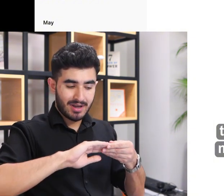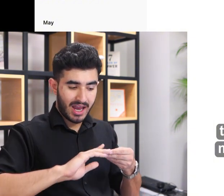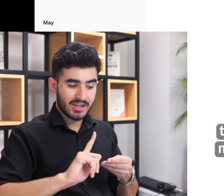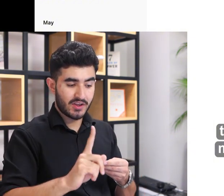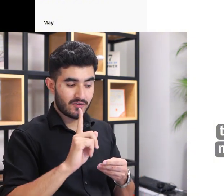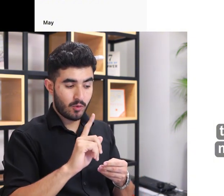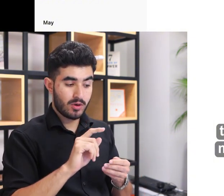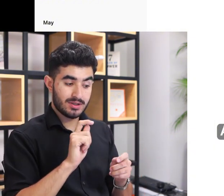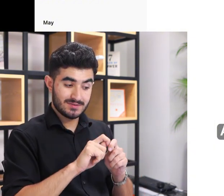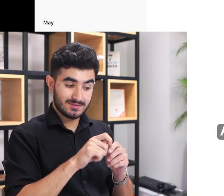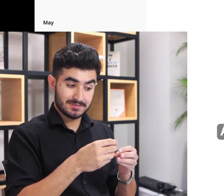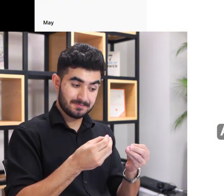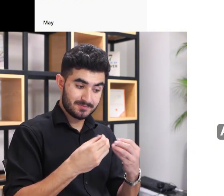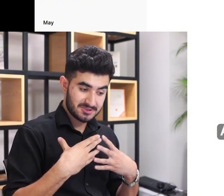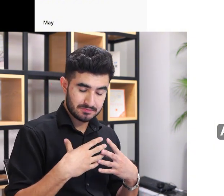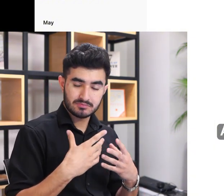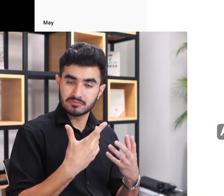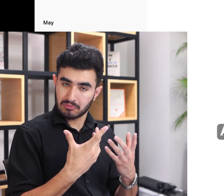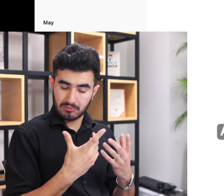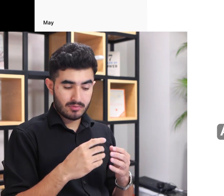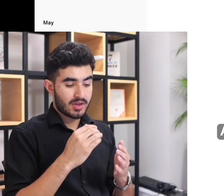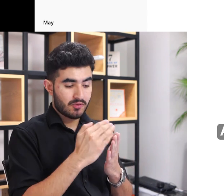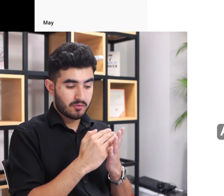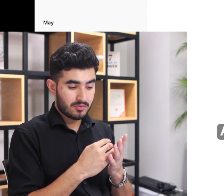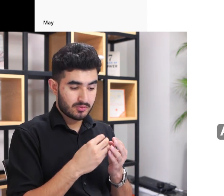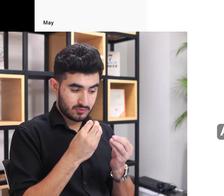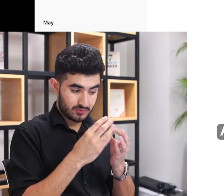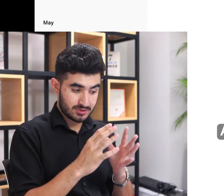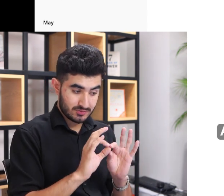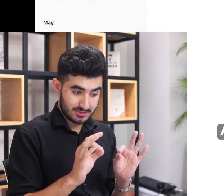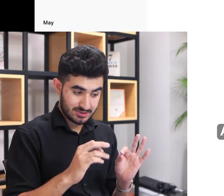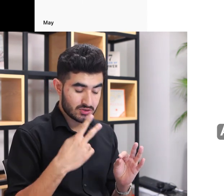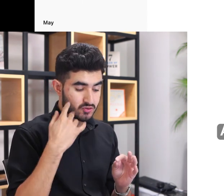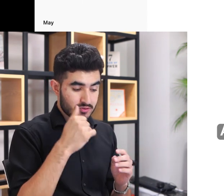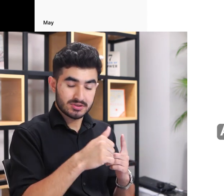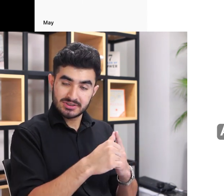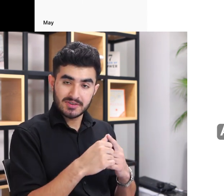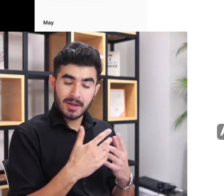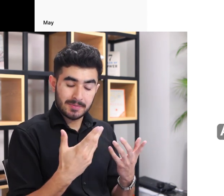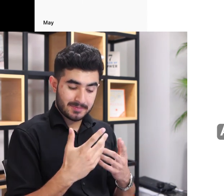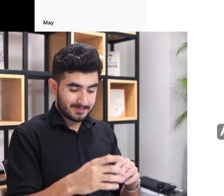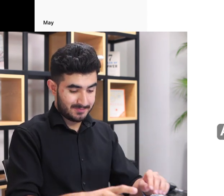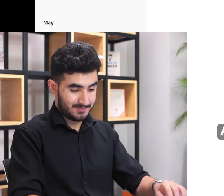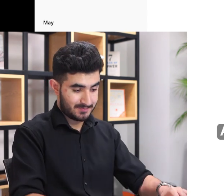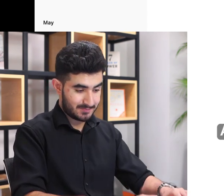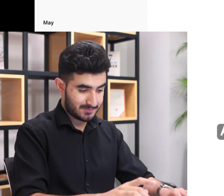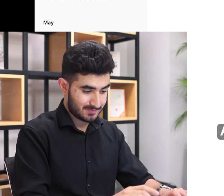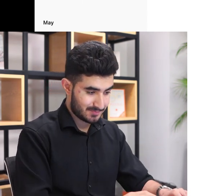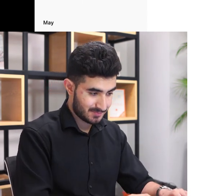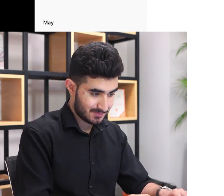operations. And as you can see, I have the prompt written. Let's see what it responds.